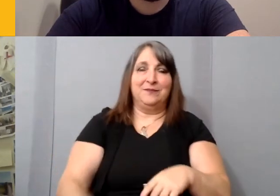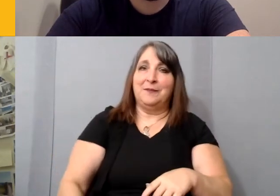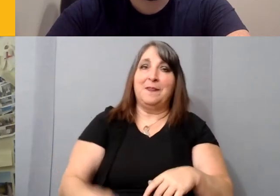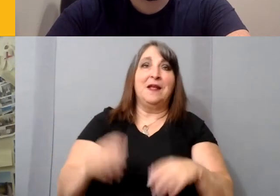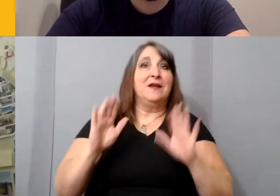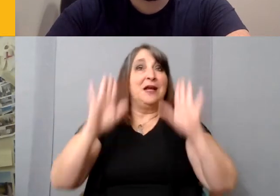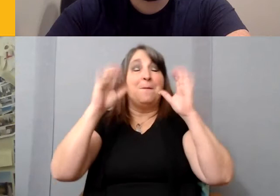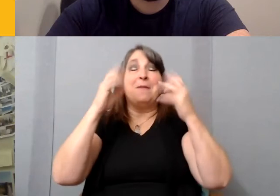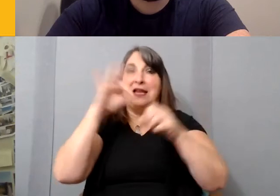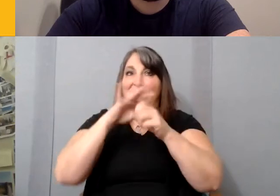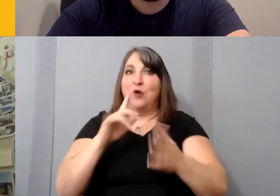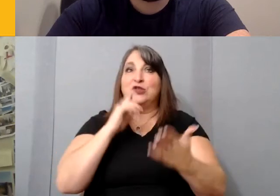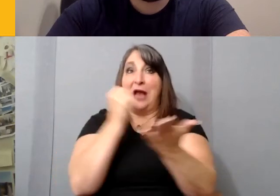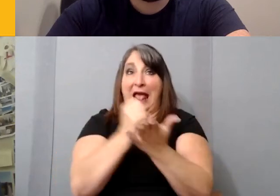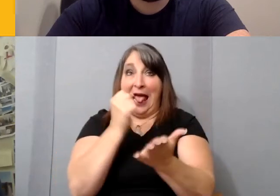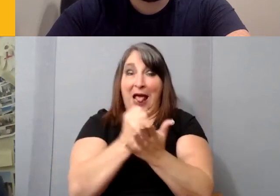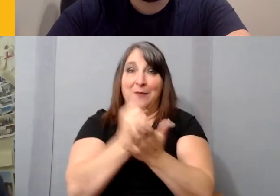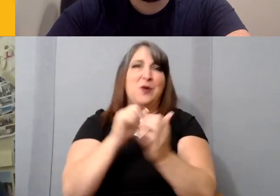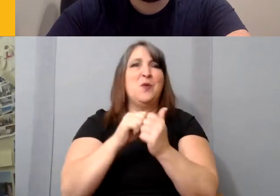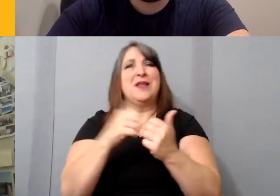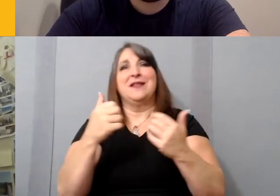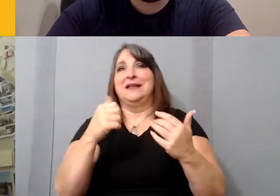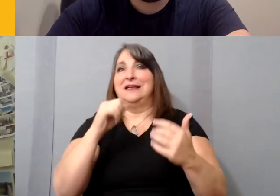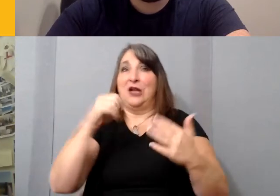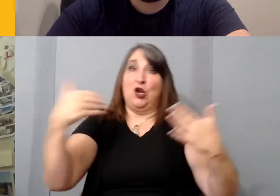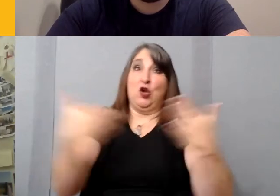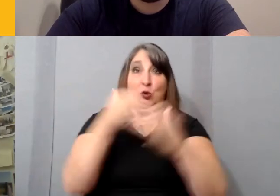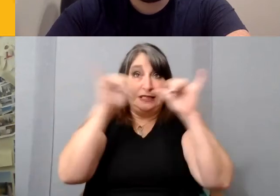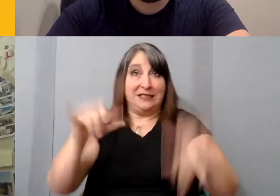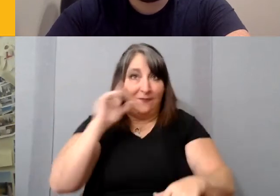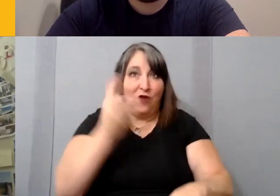were helped with a new it was not just a brand new system for